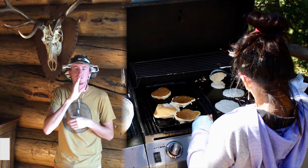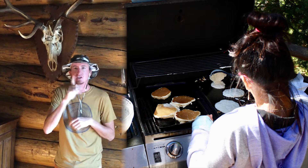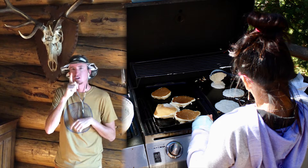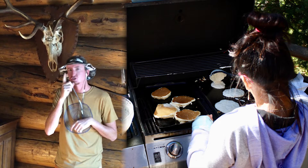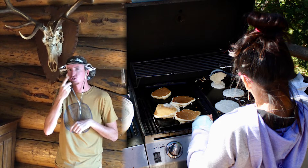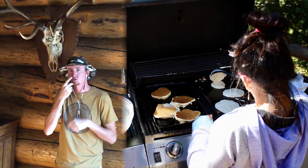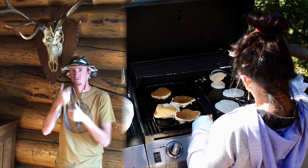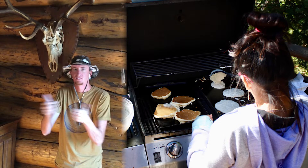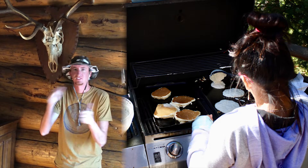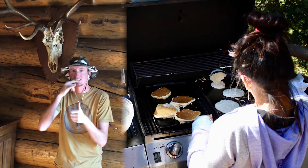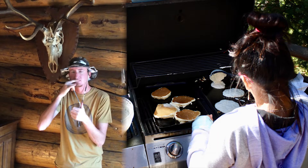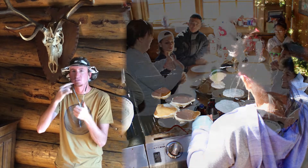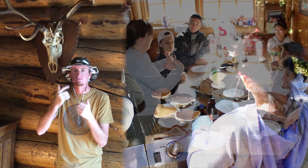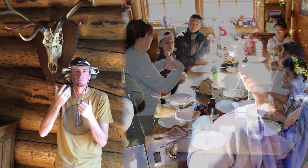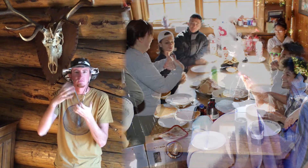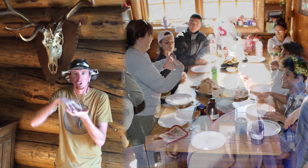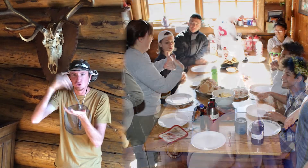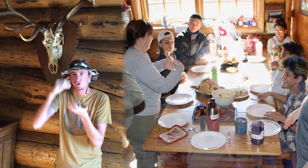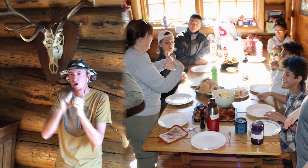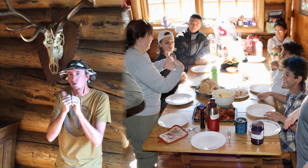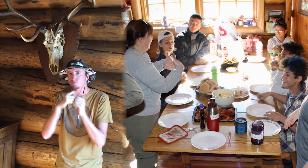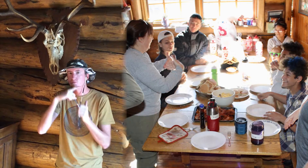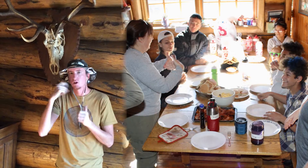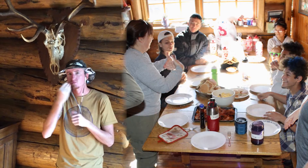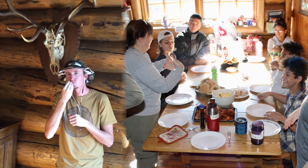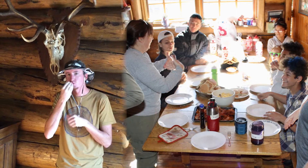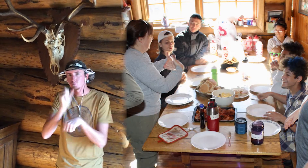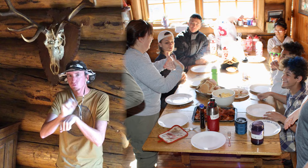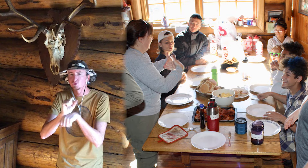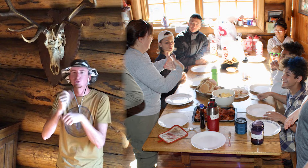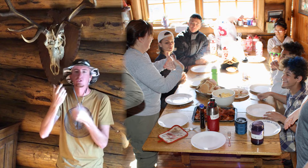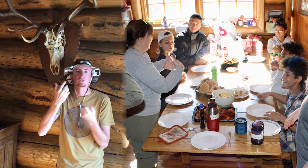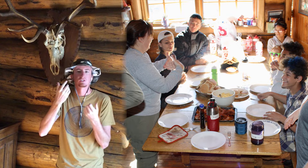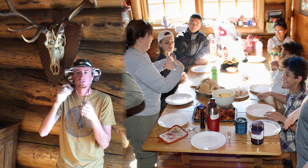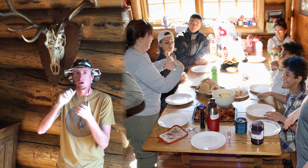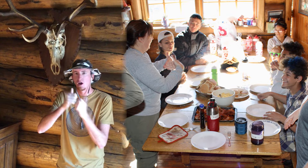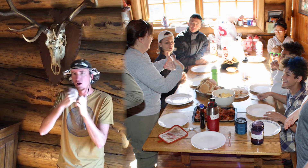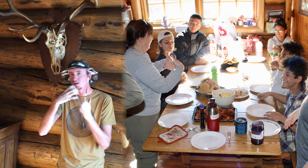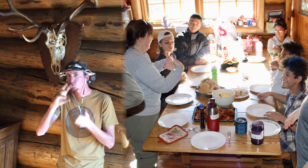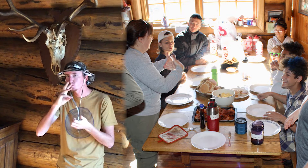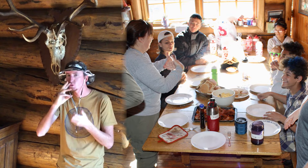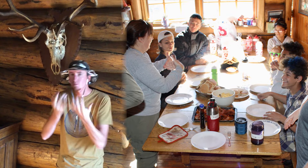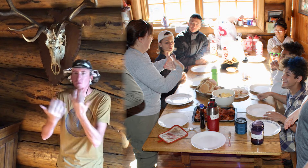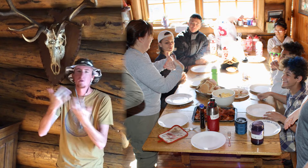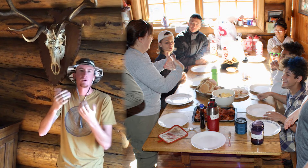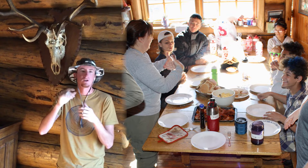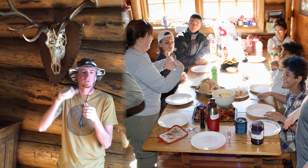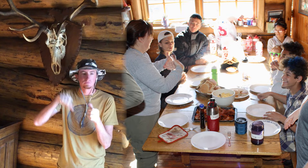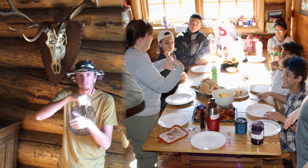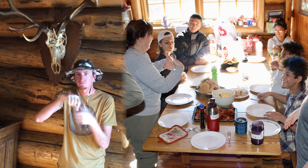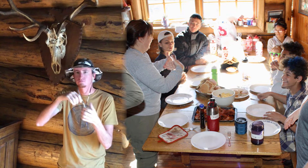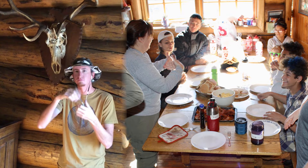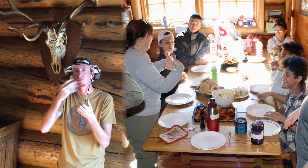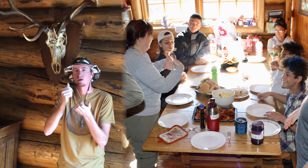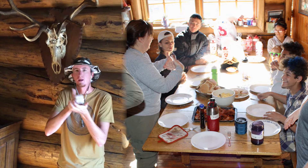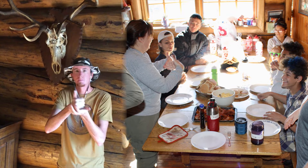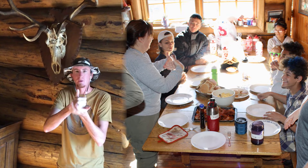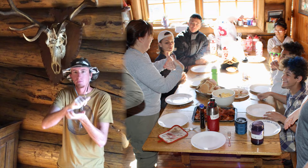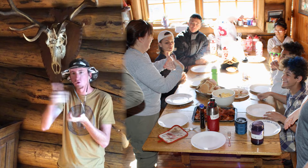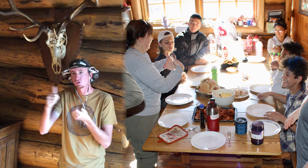meals all by themselves. They learned how the dry food worked. They learned how to boil water and mix the two together. They were helping